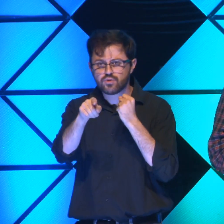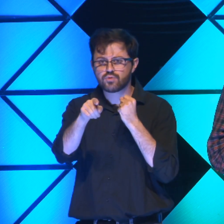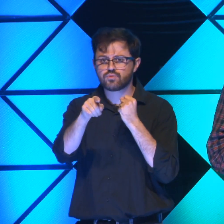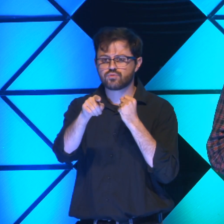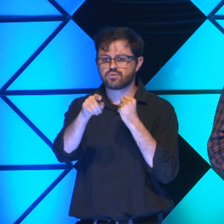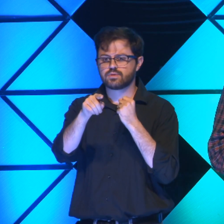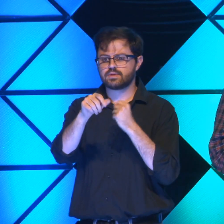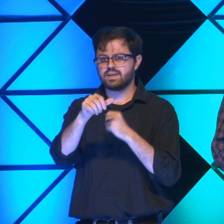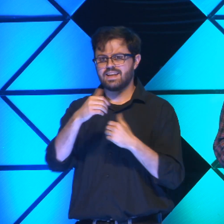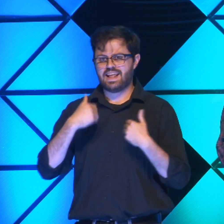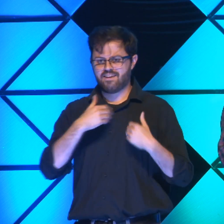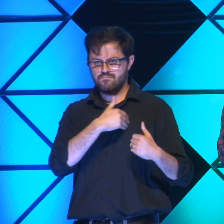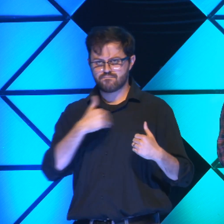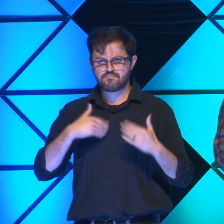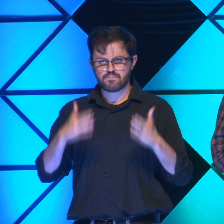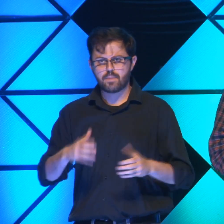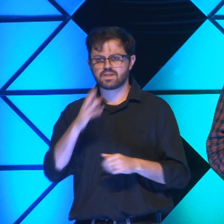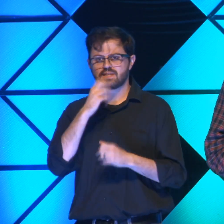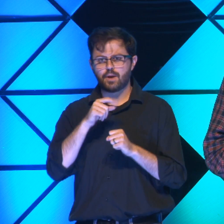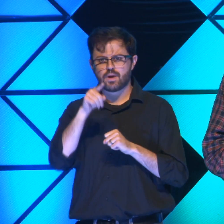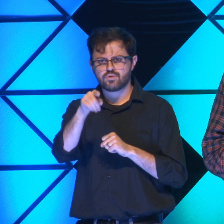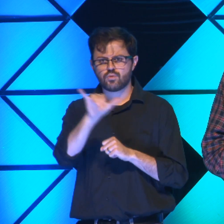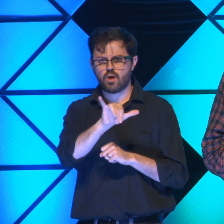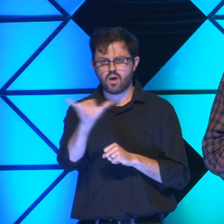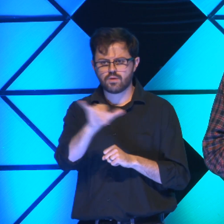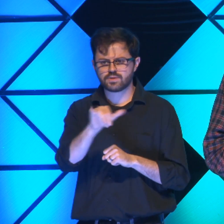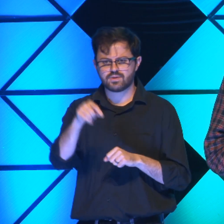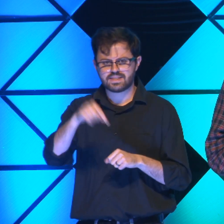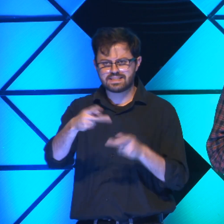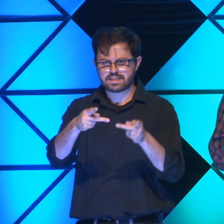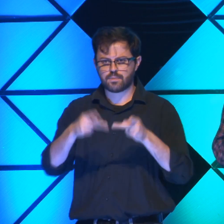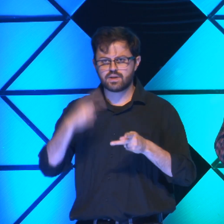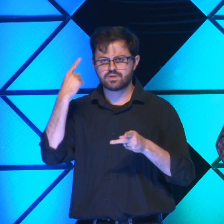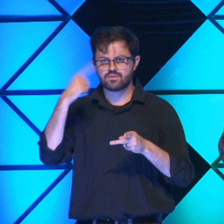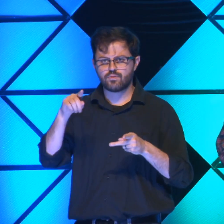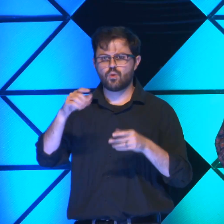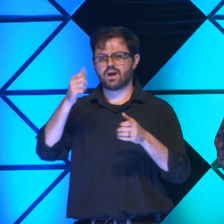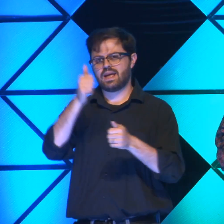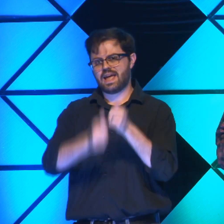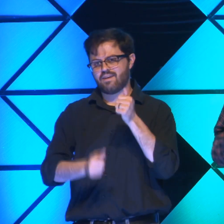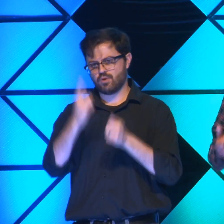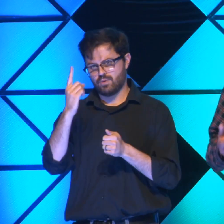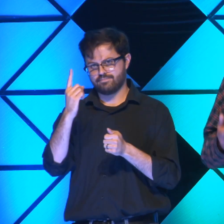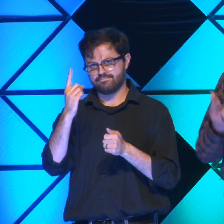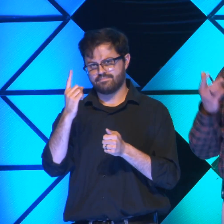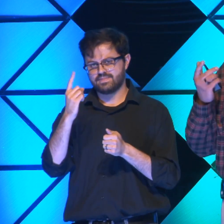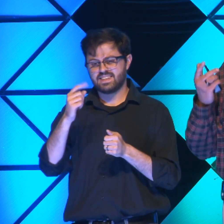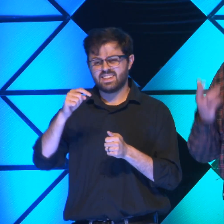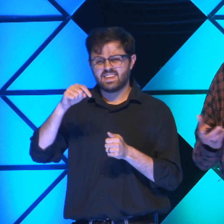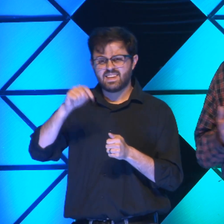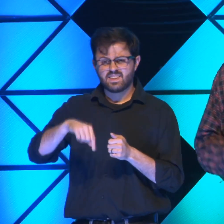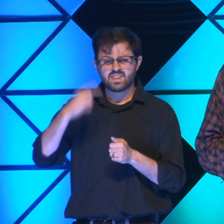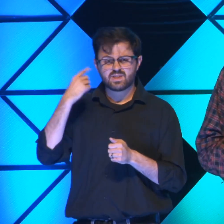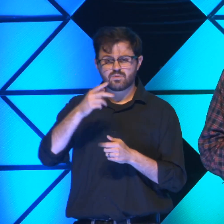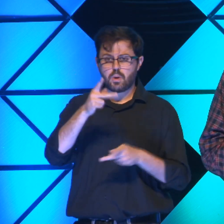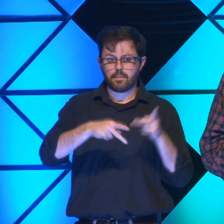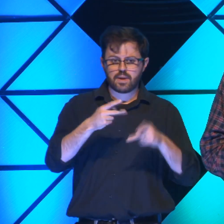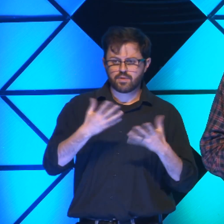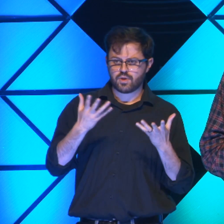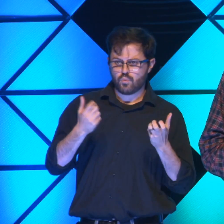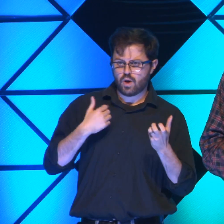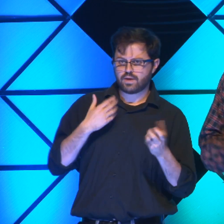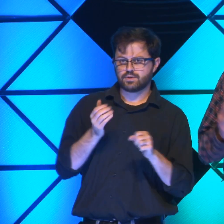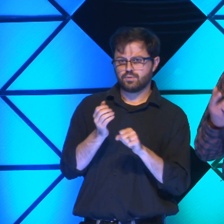everyone, and I hope that is clear. It is a place for those seeking to be a peacemaker and for those looking